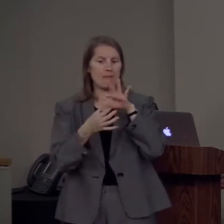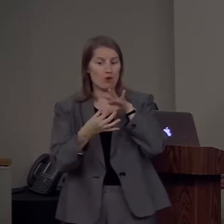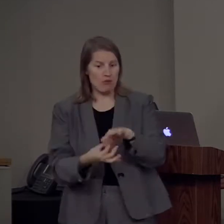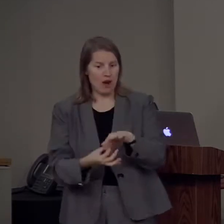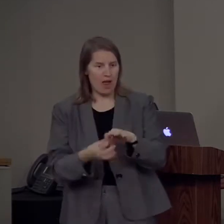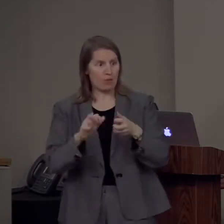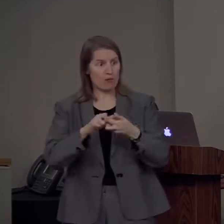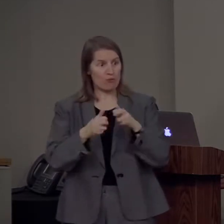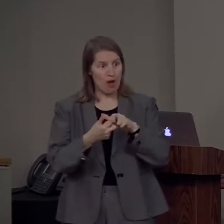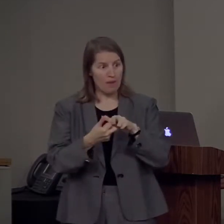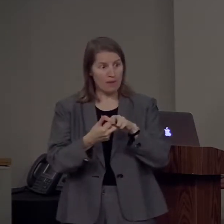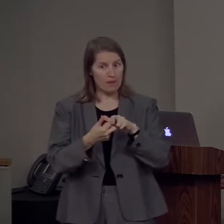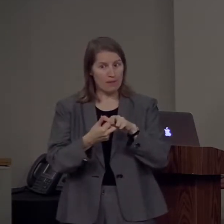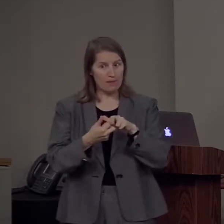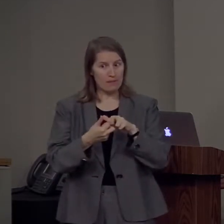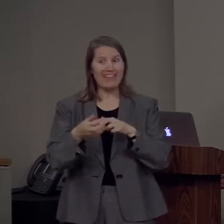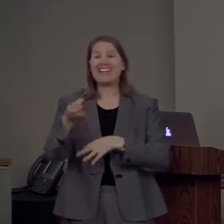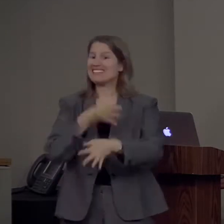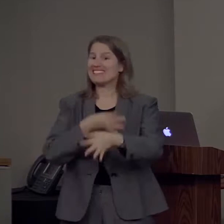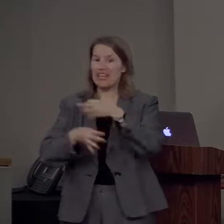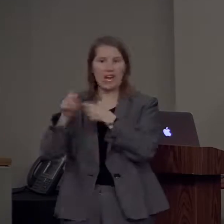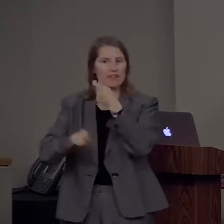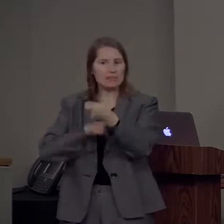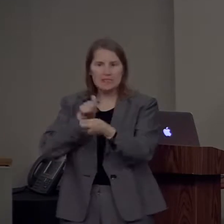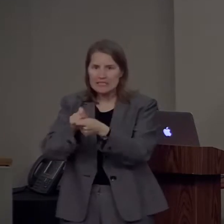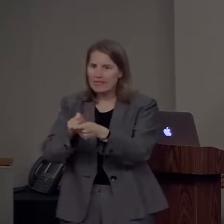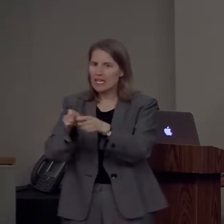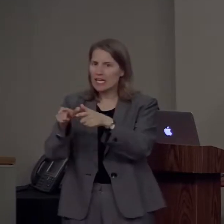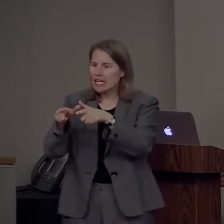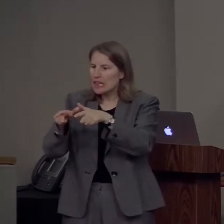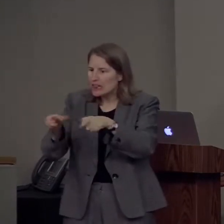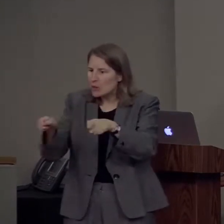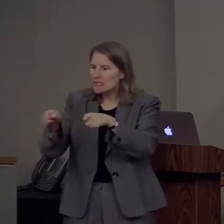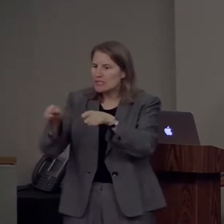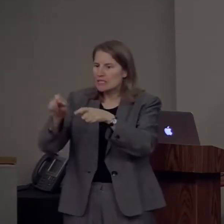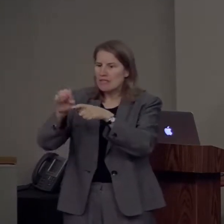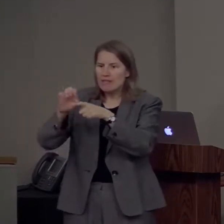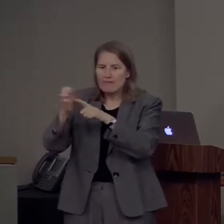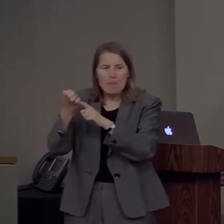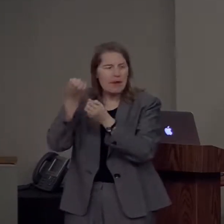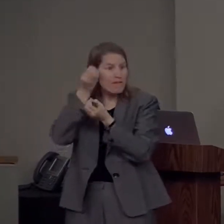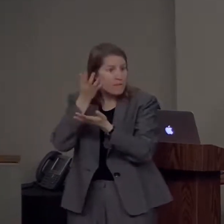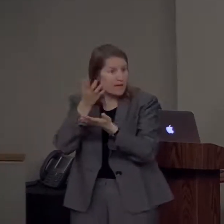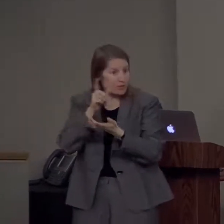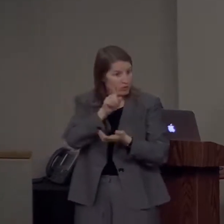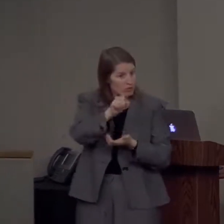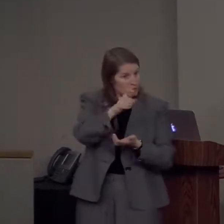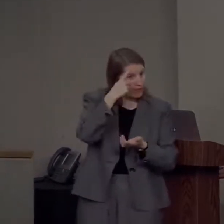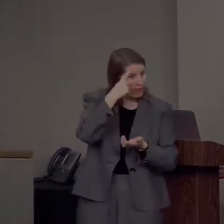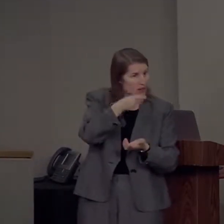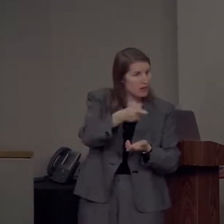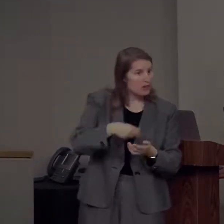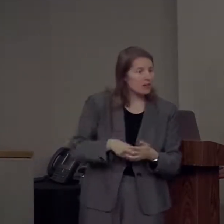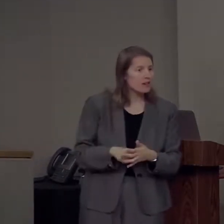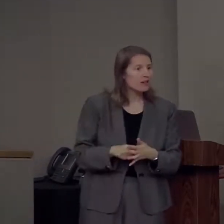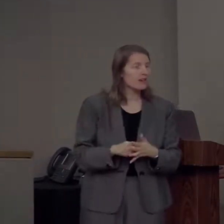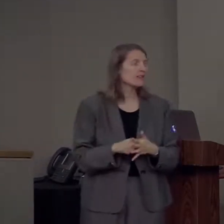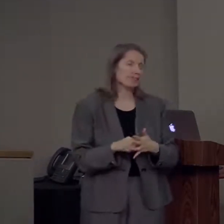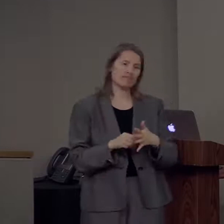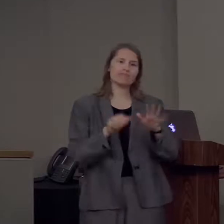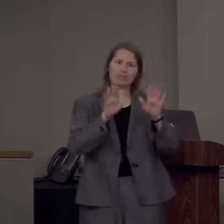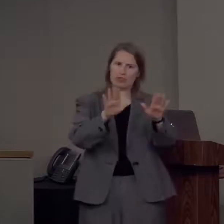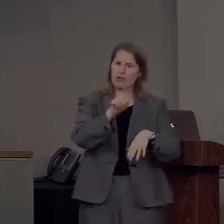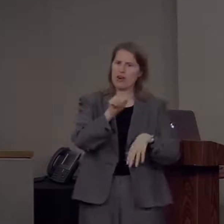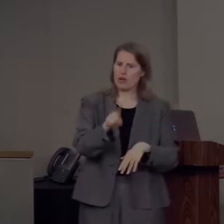than specific to linguistic or numerical information. Yeah, so that's a